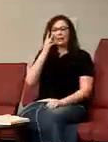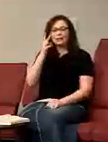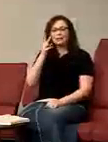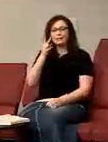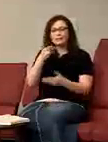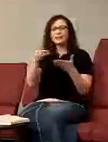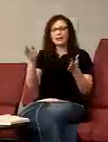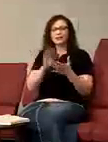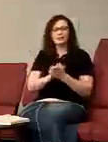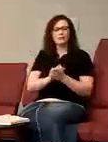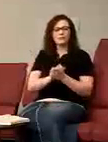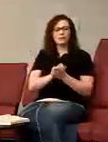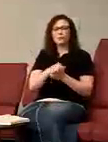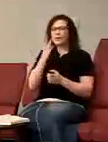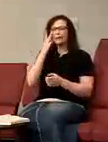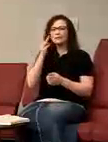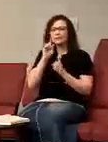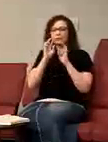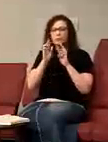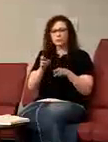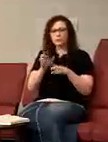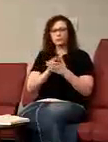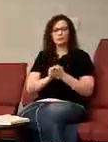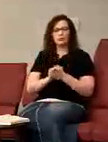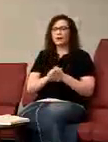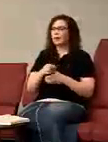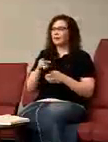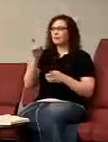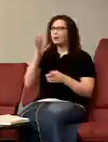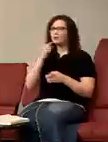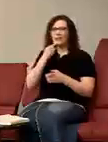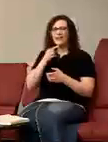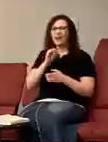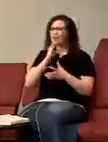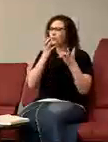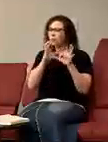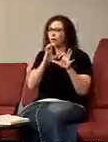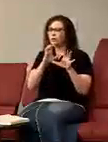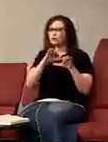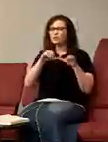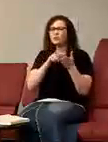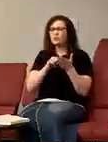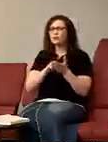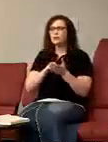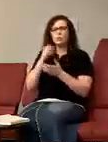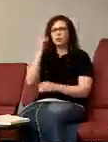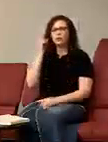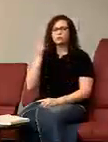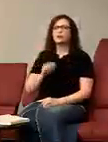end result of a lot of stuff. But God says, you know what? I don't want you to do this. And we don't understand. And we need to just